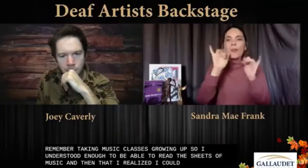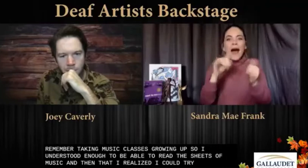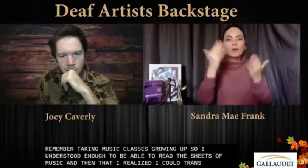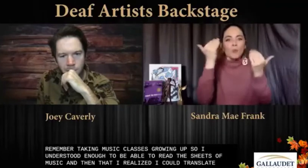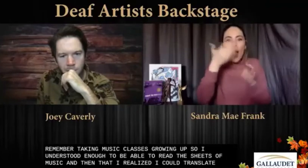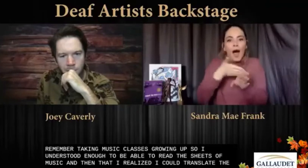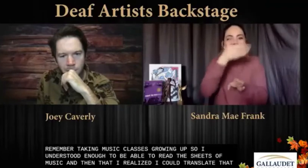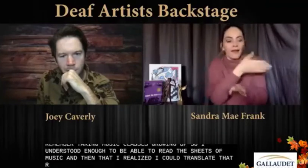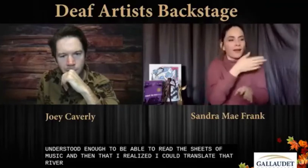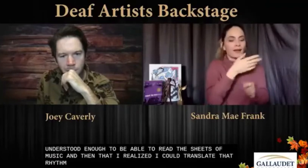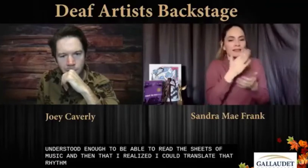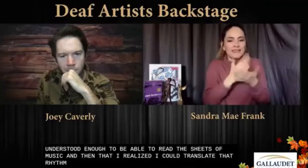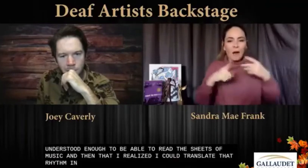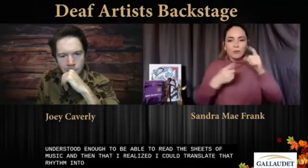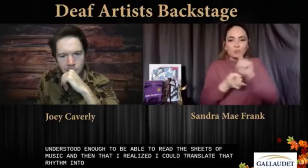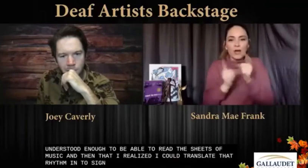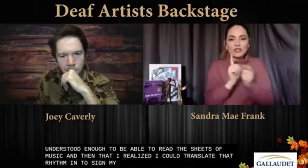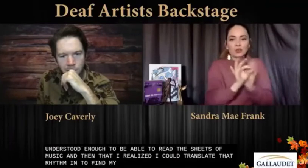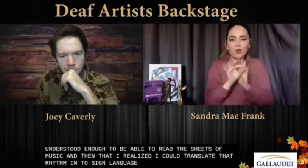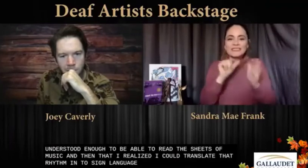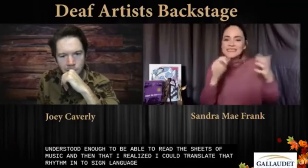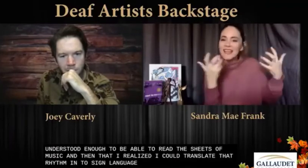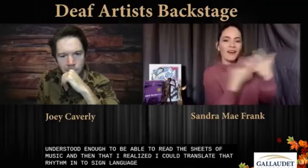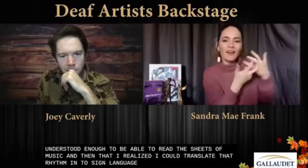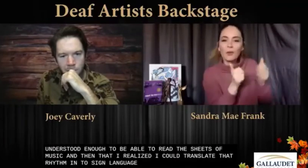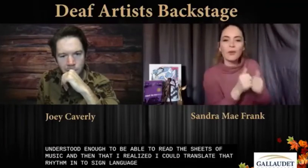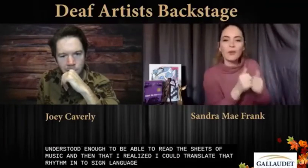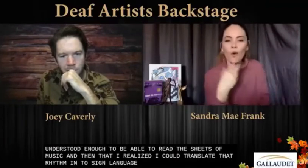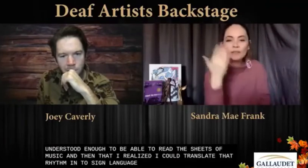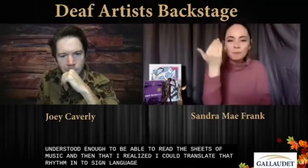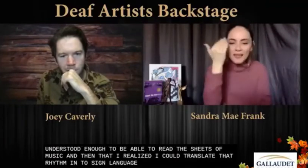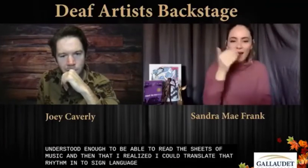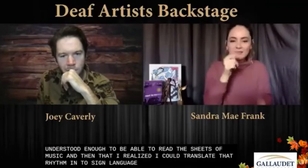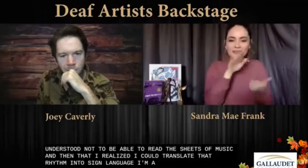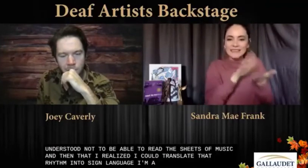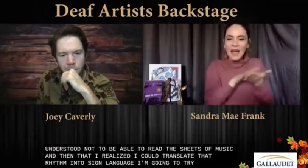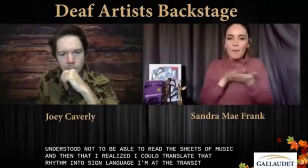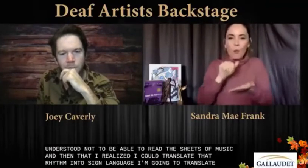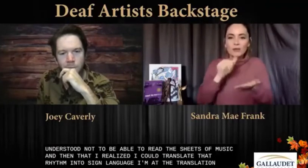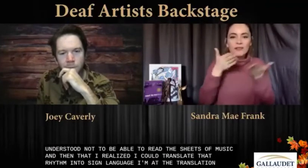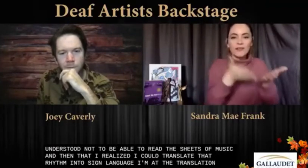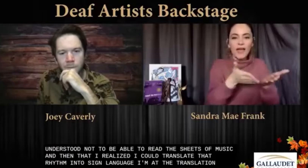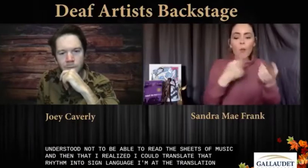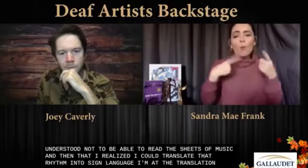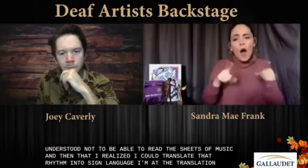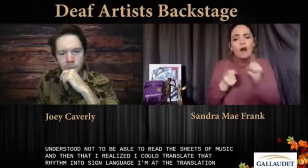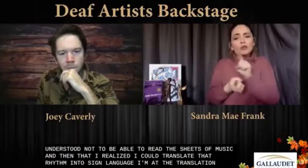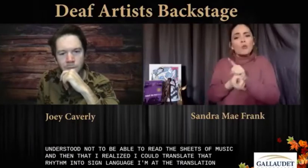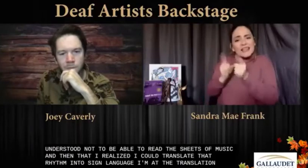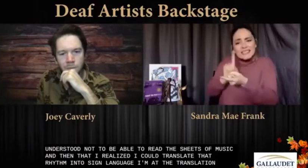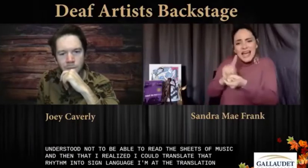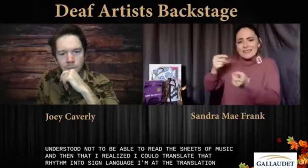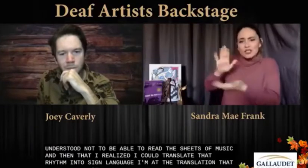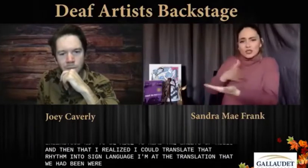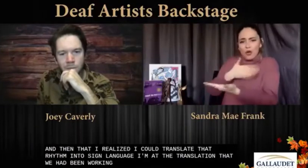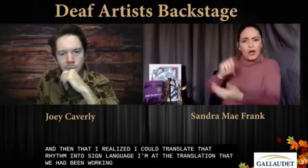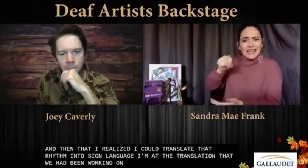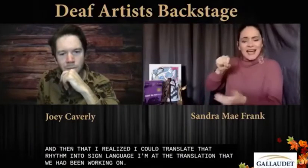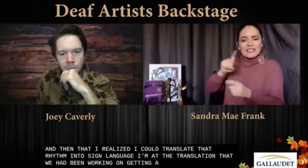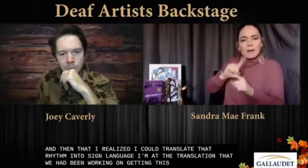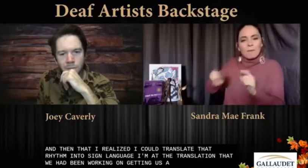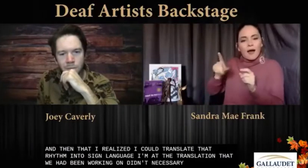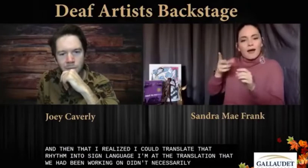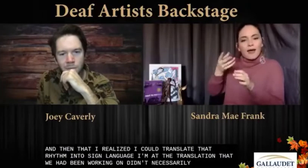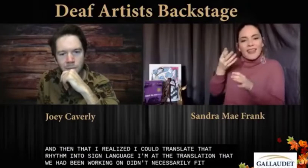translate that rhythm into sign language some of the translation that we had been working on didn't